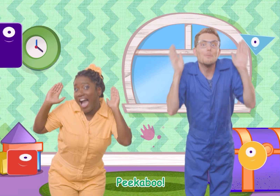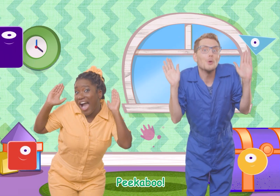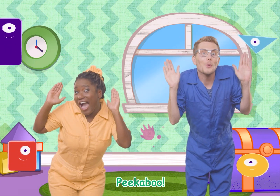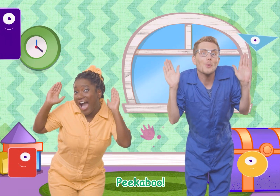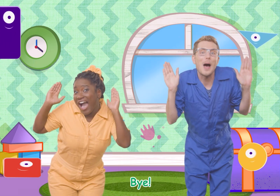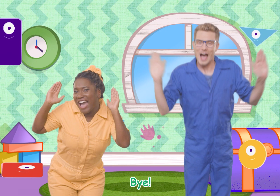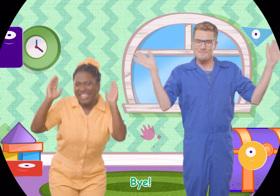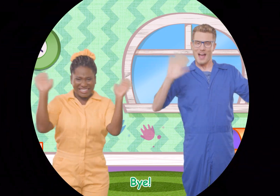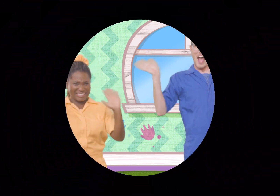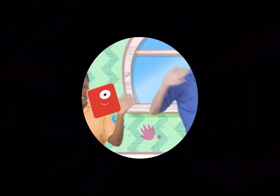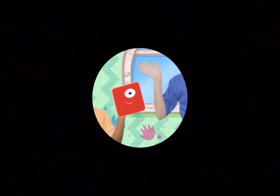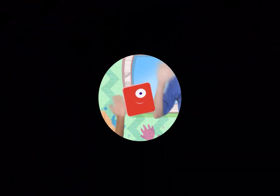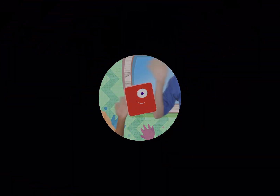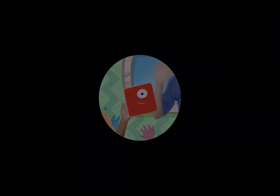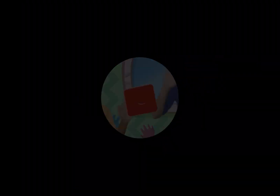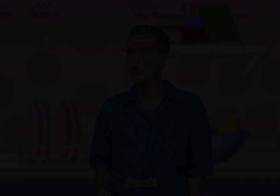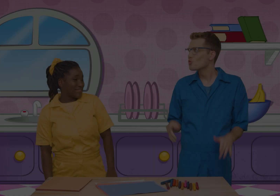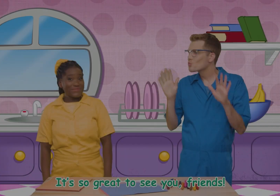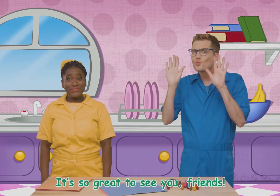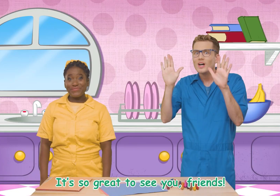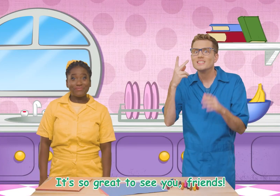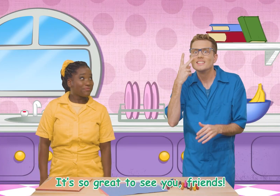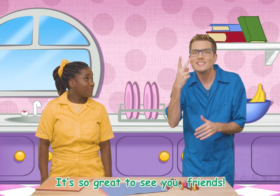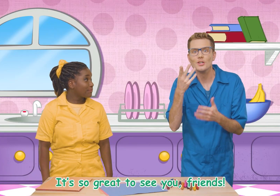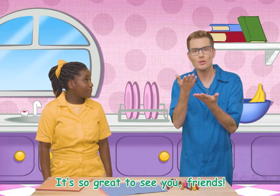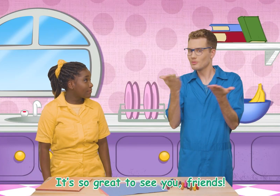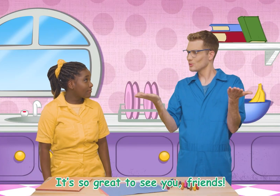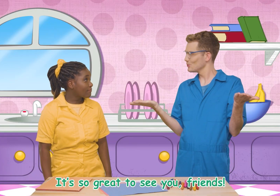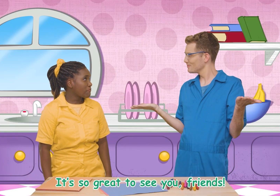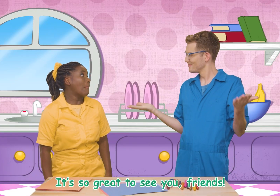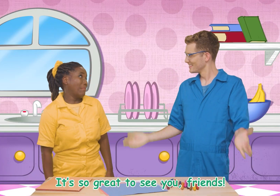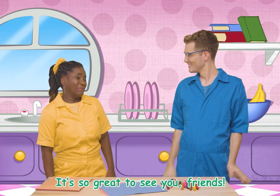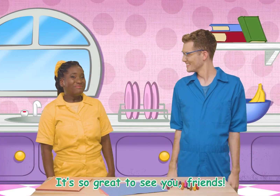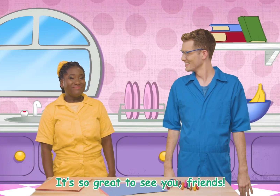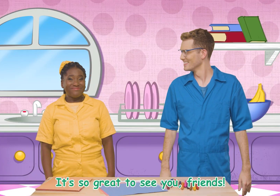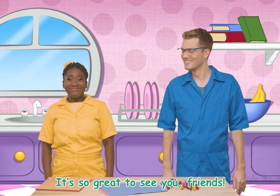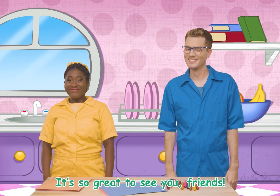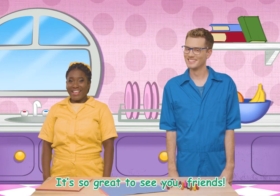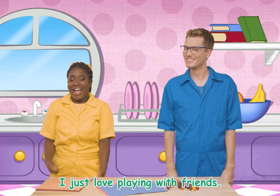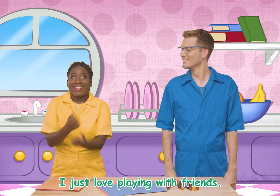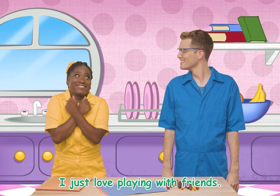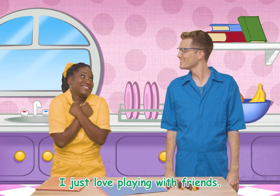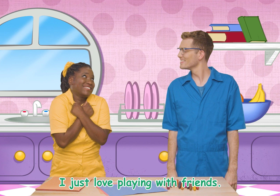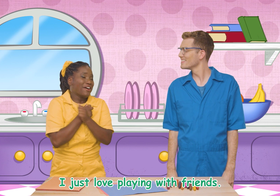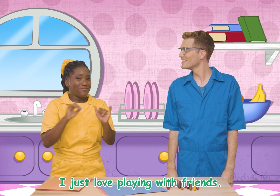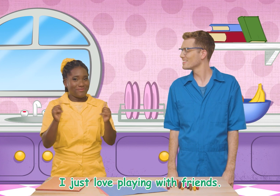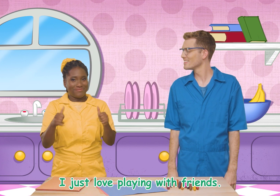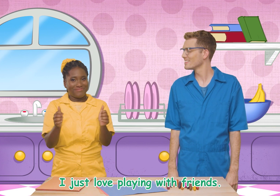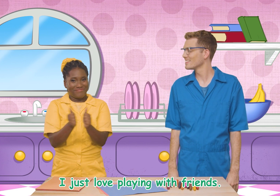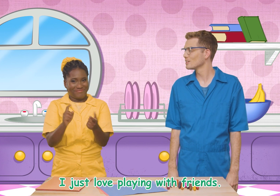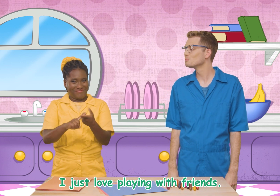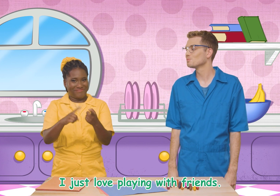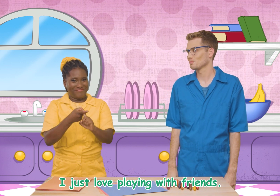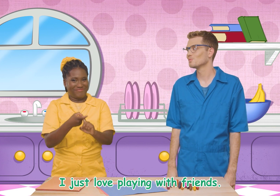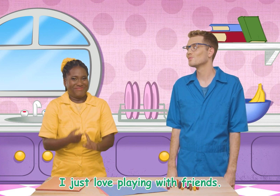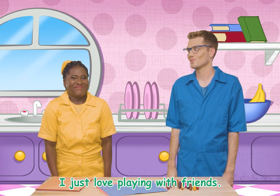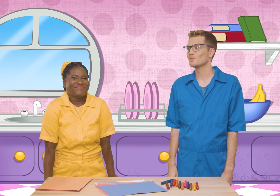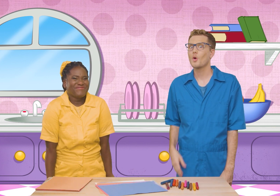Peekaboo! Bye! It's so great to see you, friends! I just love playing with friends.